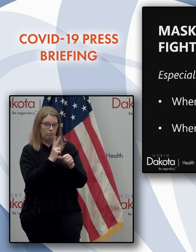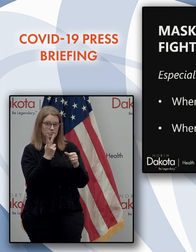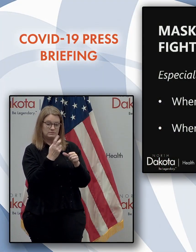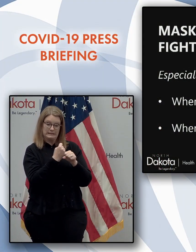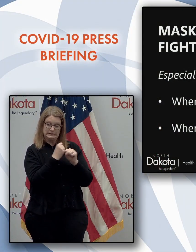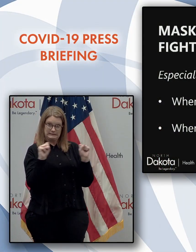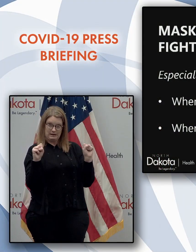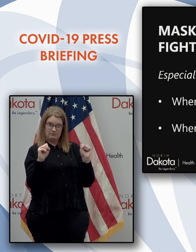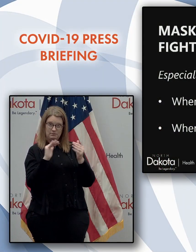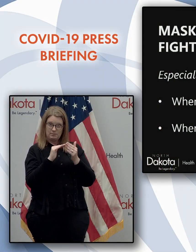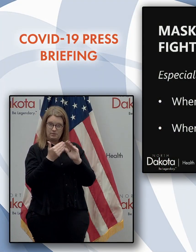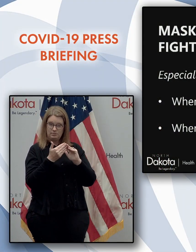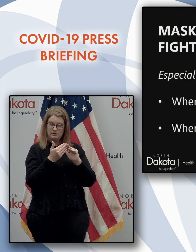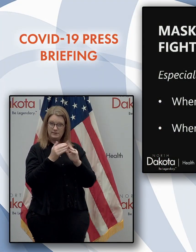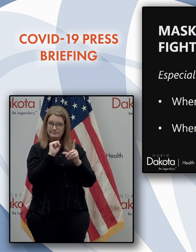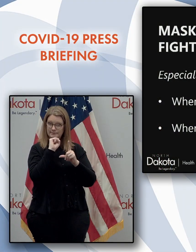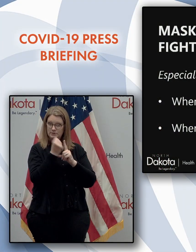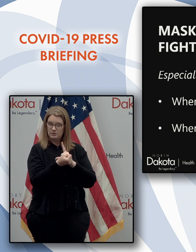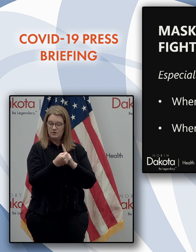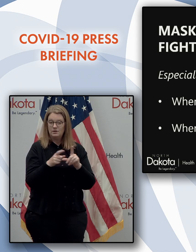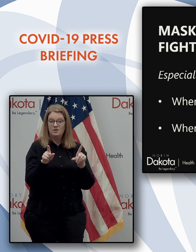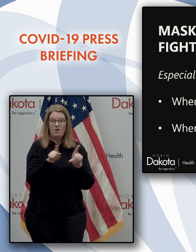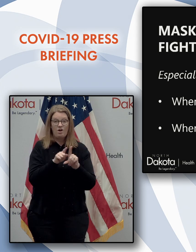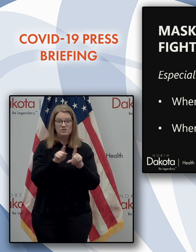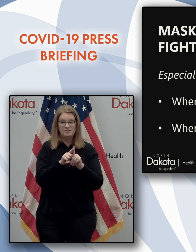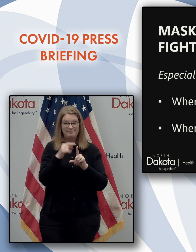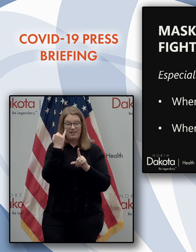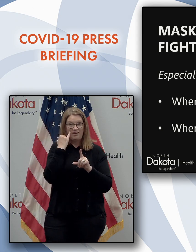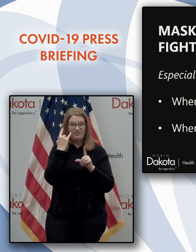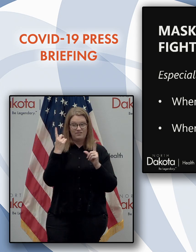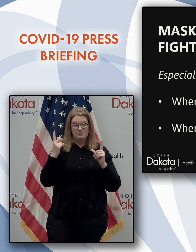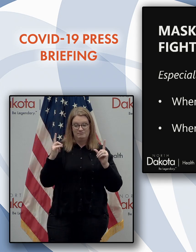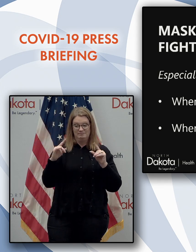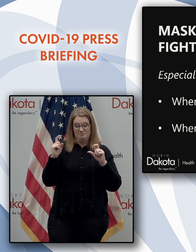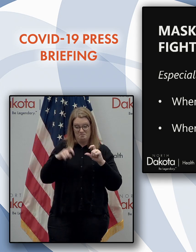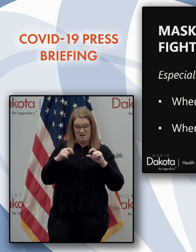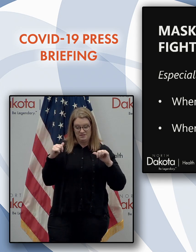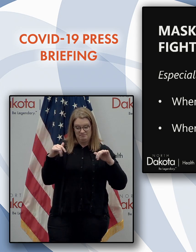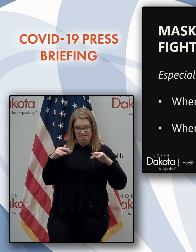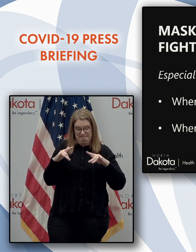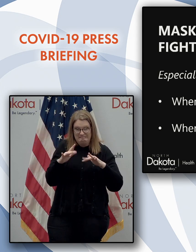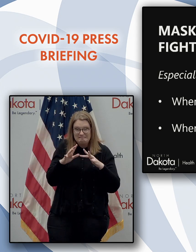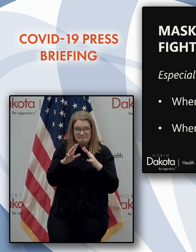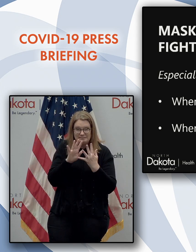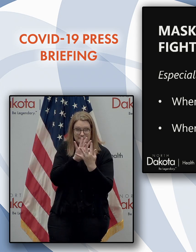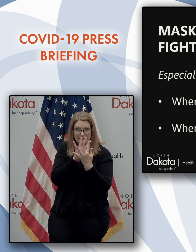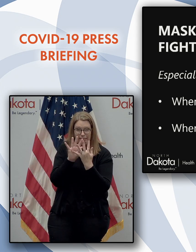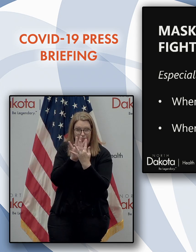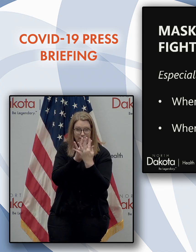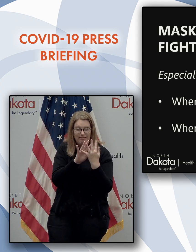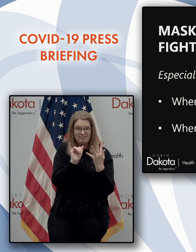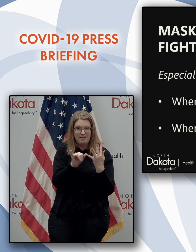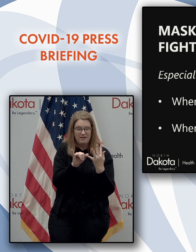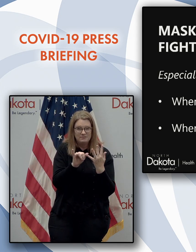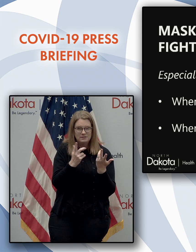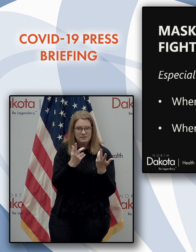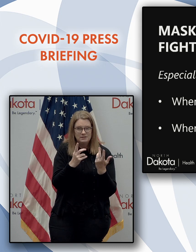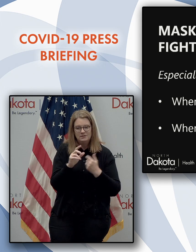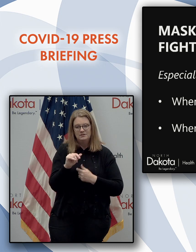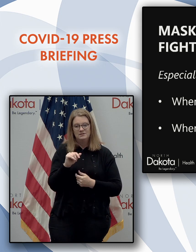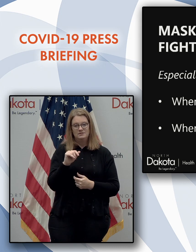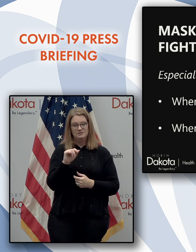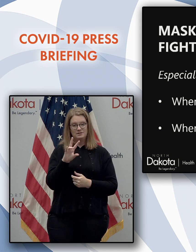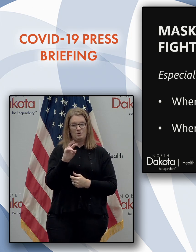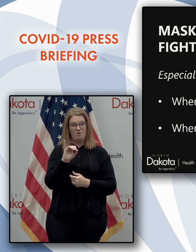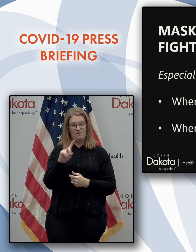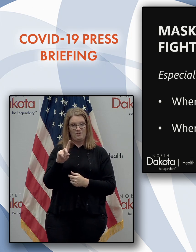community setting, and especially in situations where social distancing measures may not be able to be maintained. COVID-19 spreads mainly